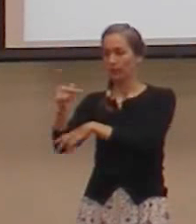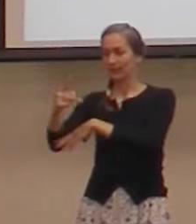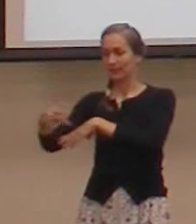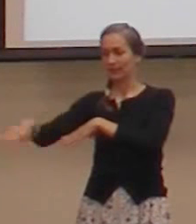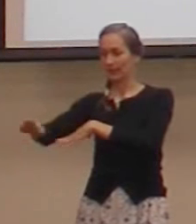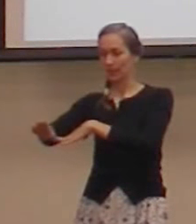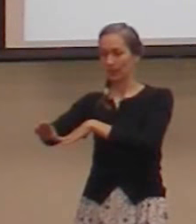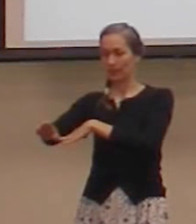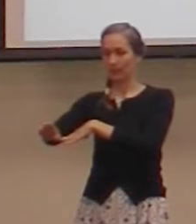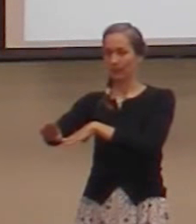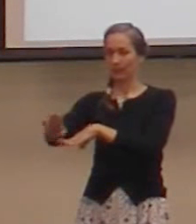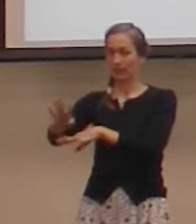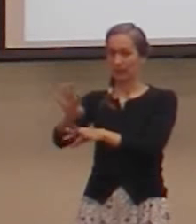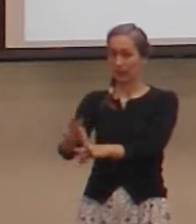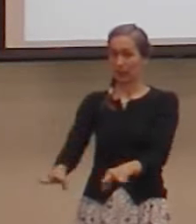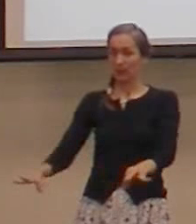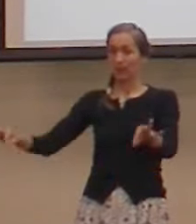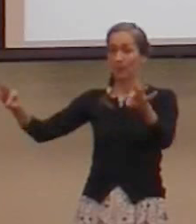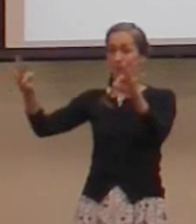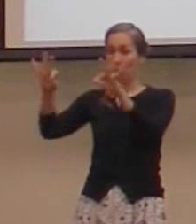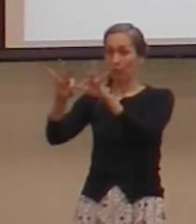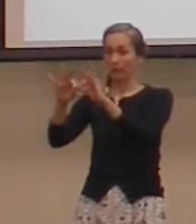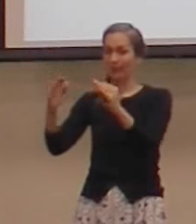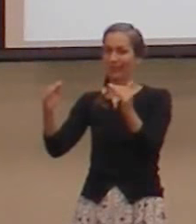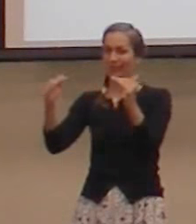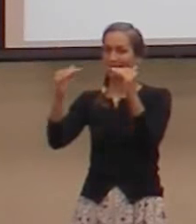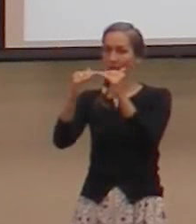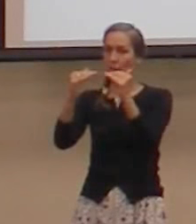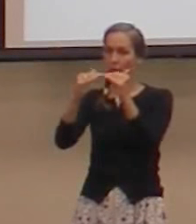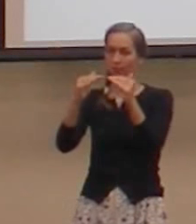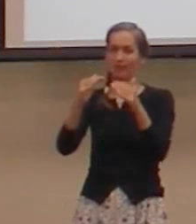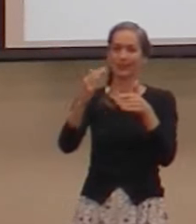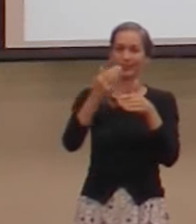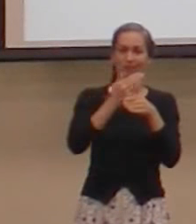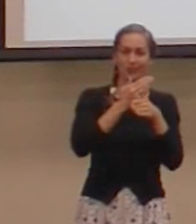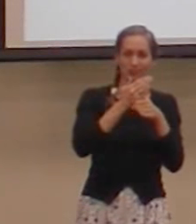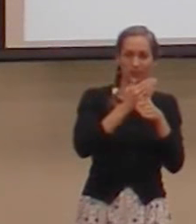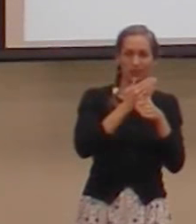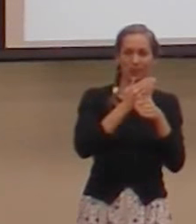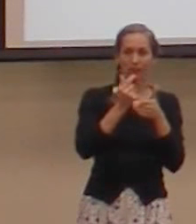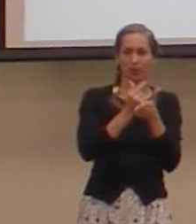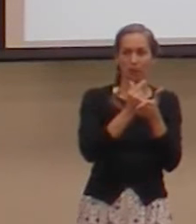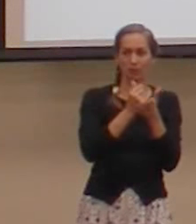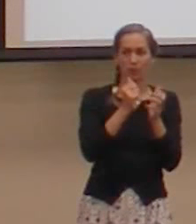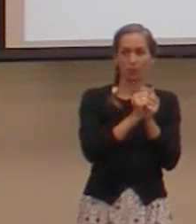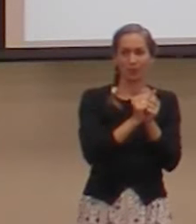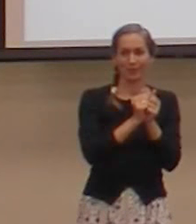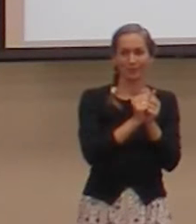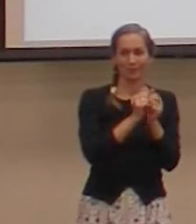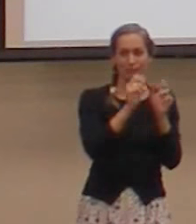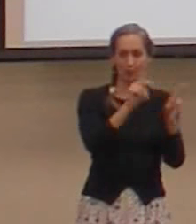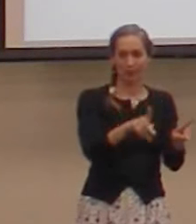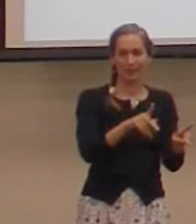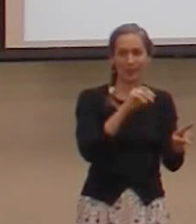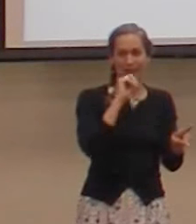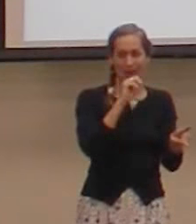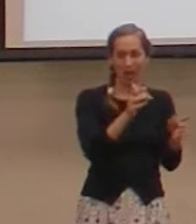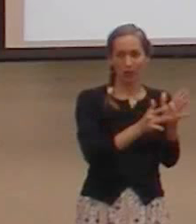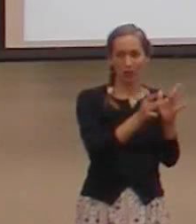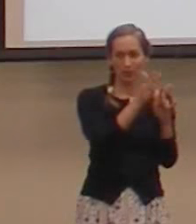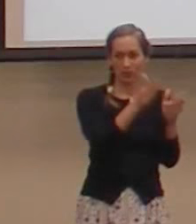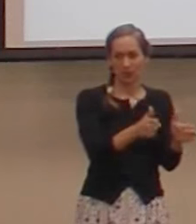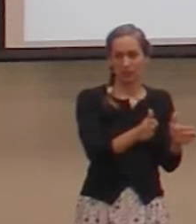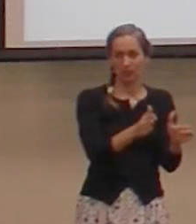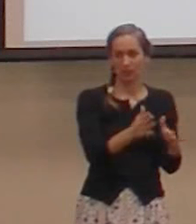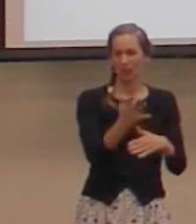is just as significant as sharing the gospel with a non-Christian. And the reason why I say that is when you train